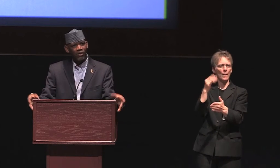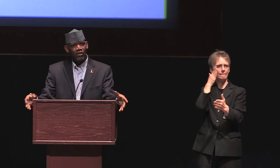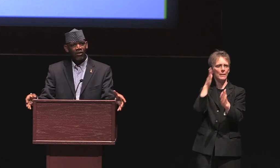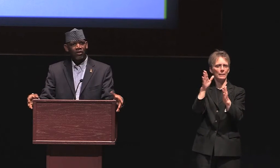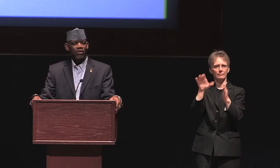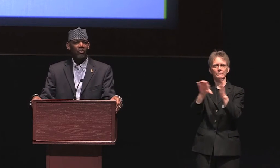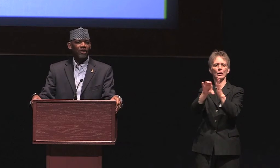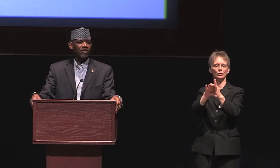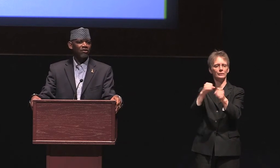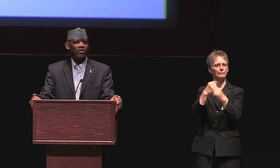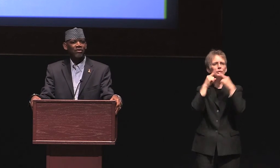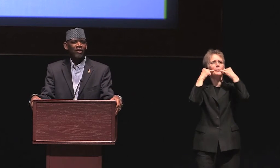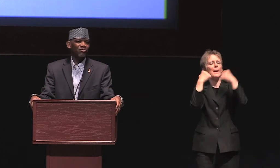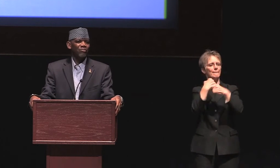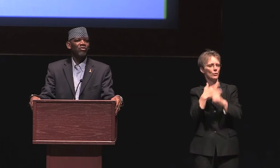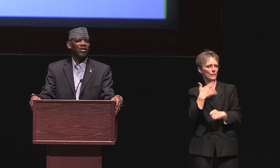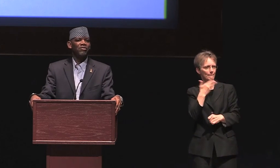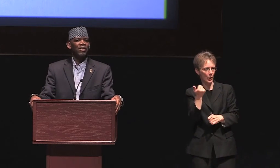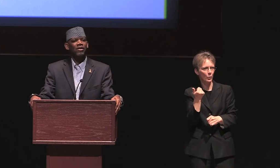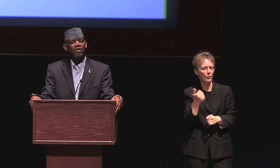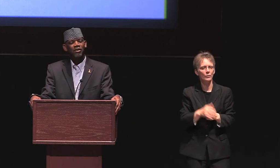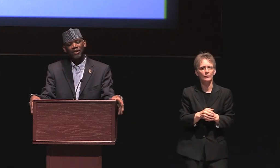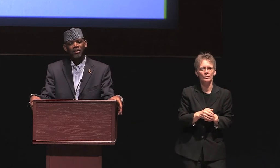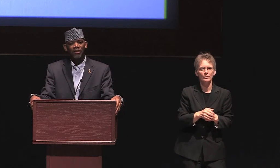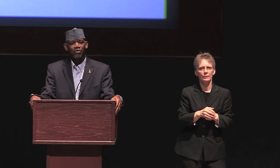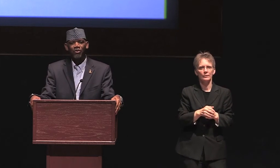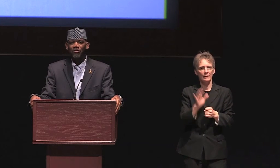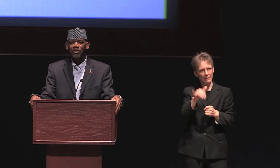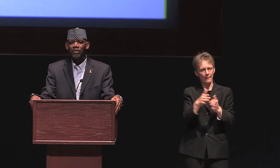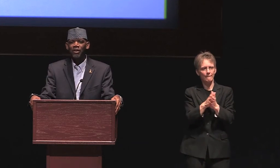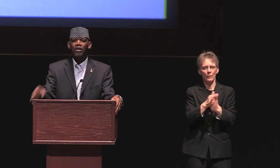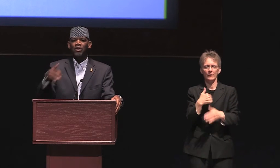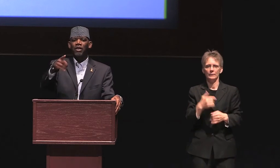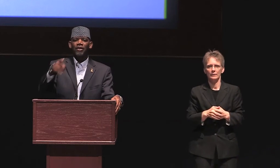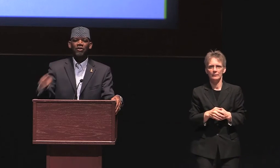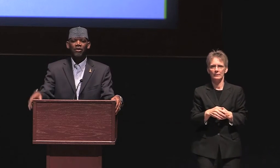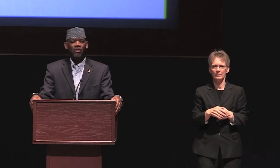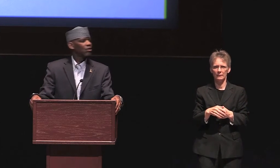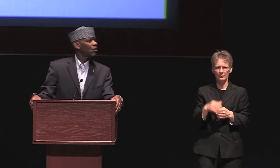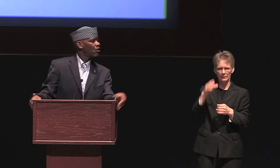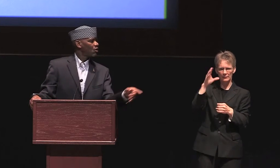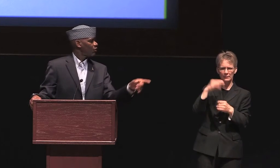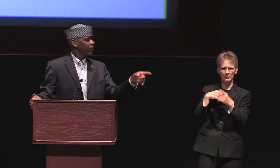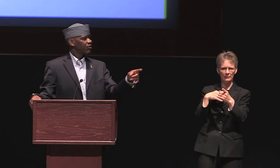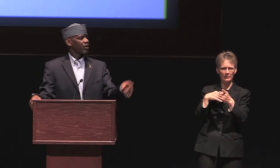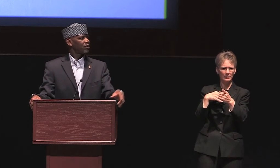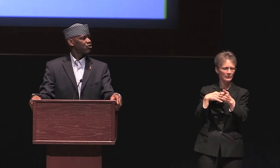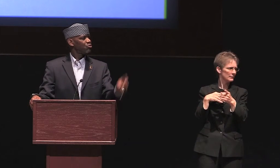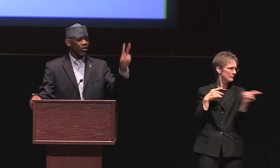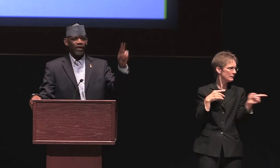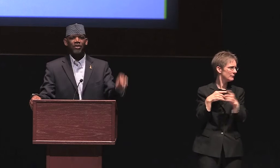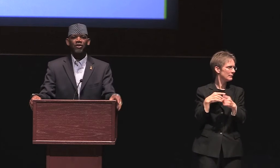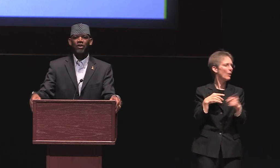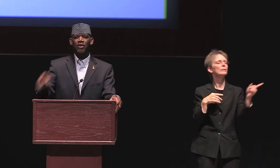better. That's what motivates me. I guess that's what motivates me. Yes. Oh, there's a question.